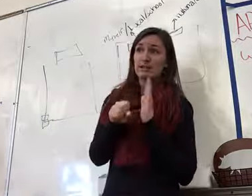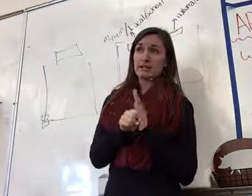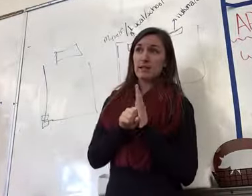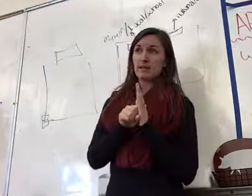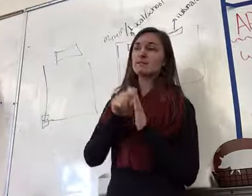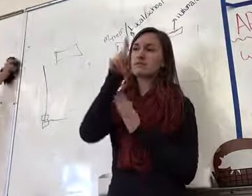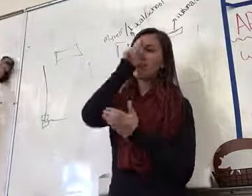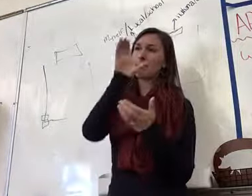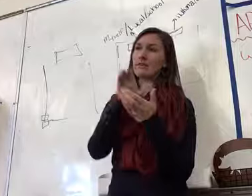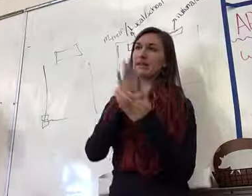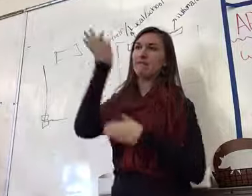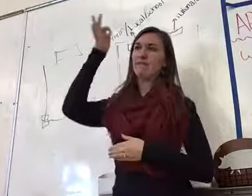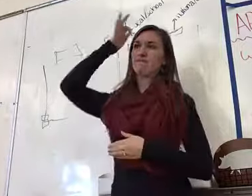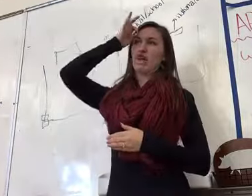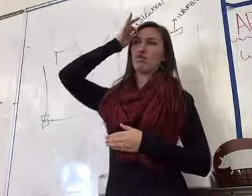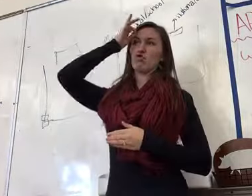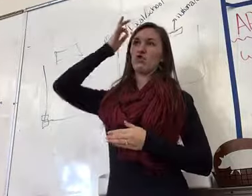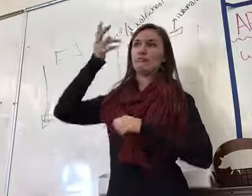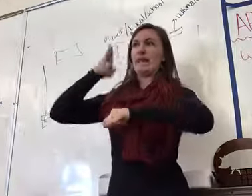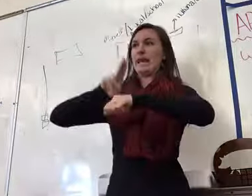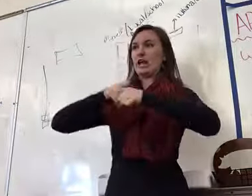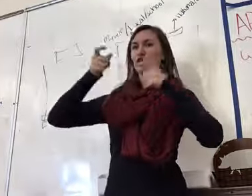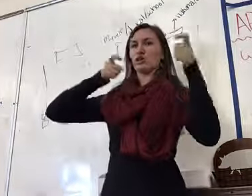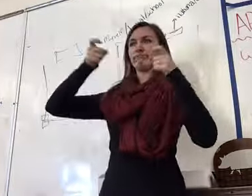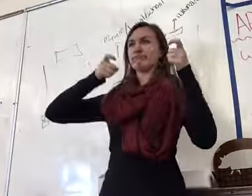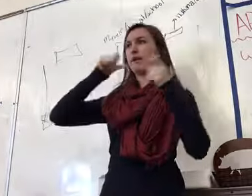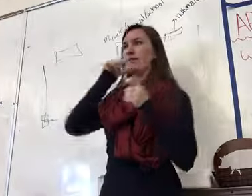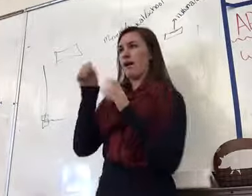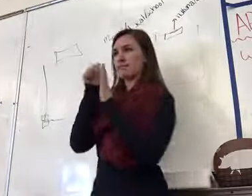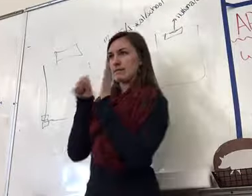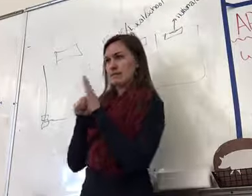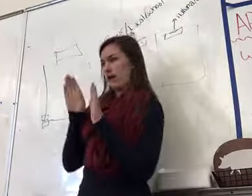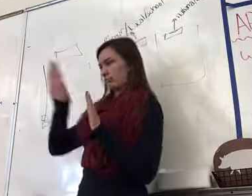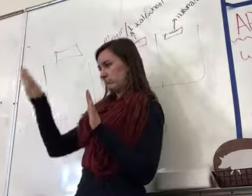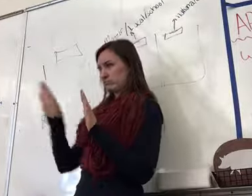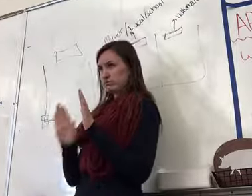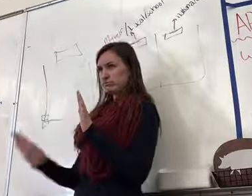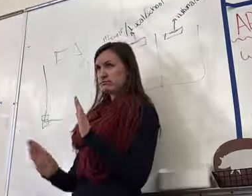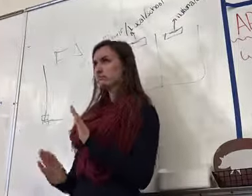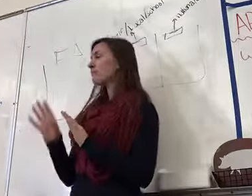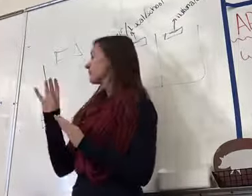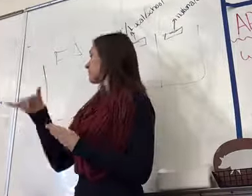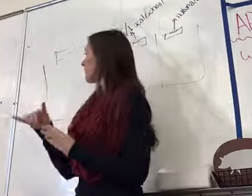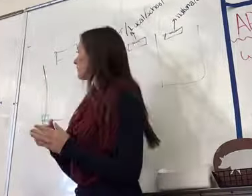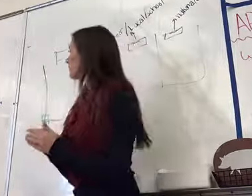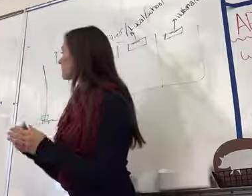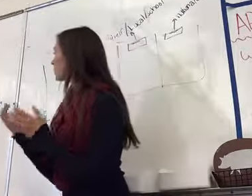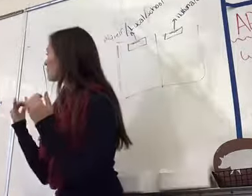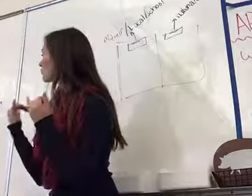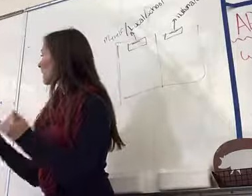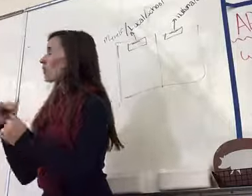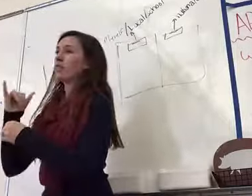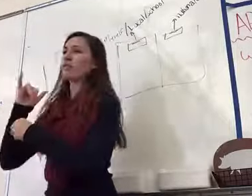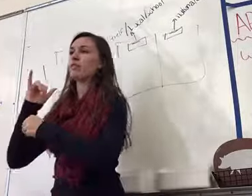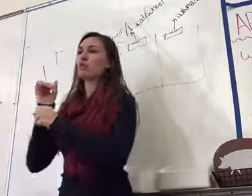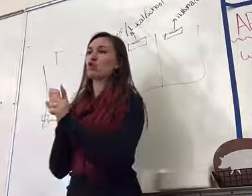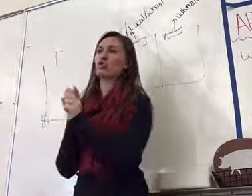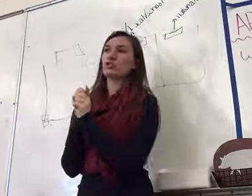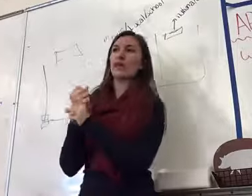federalism. Okay, now, following the creation of the government, one thing about the Constitution,